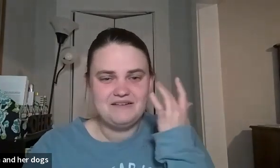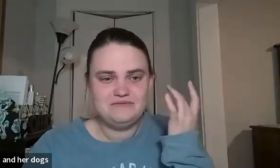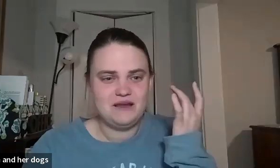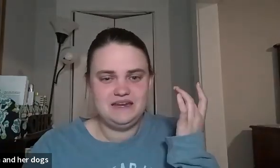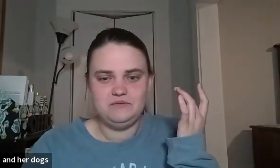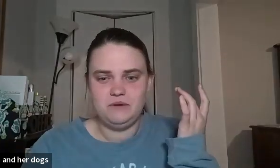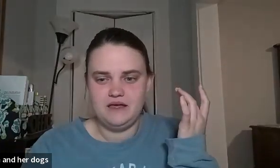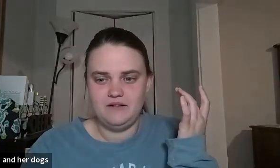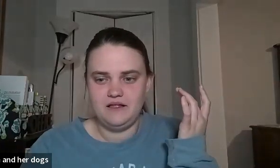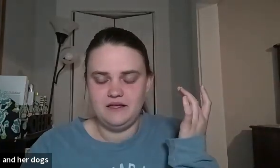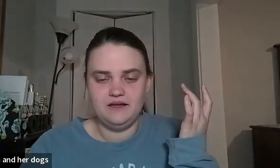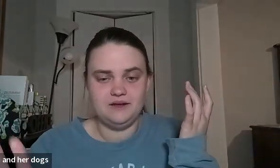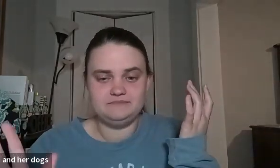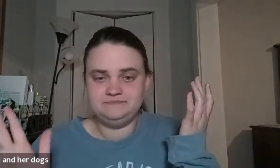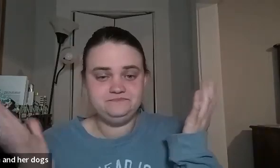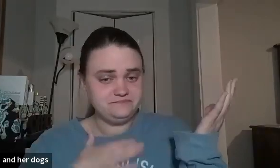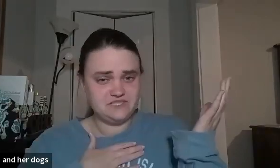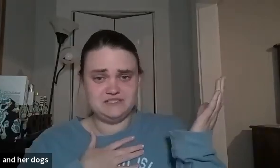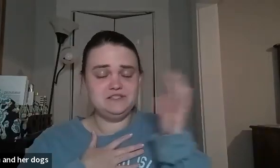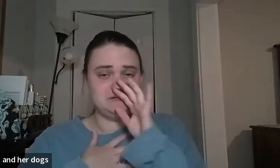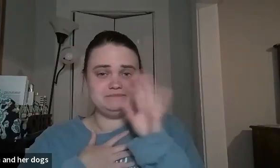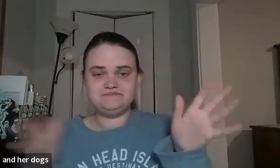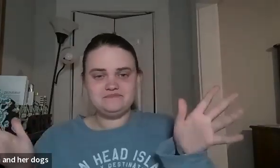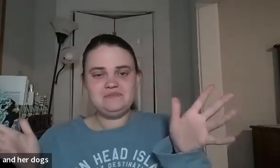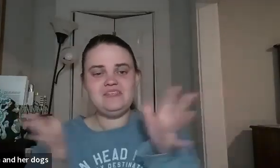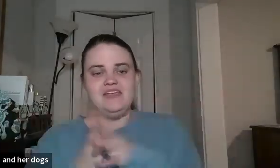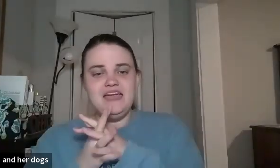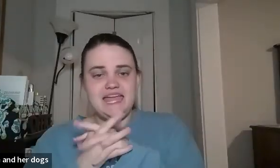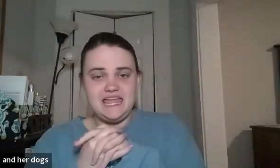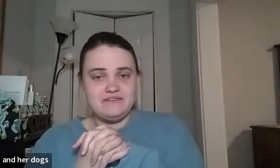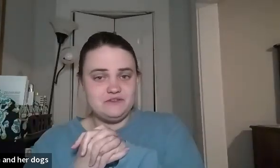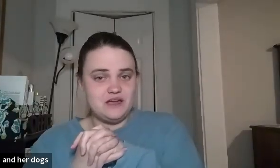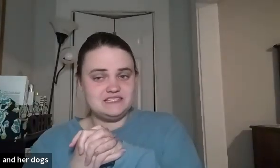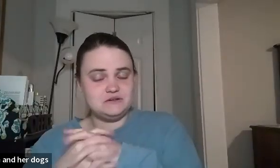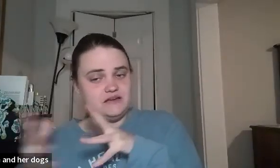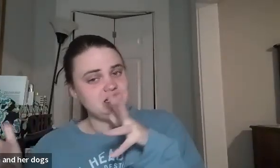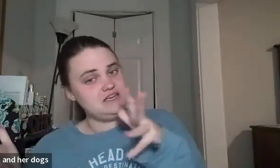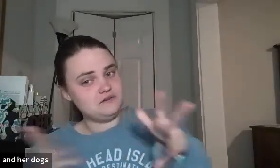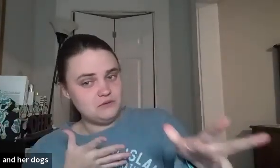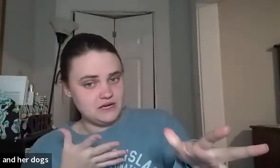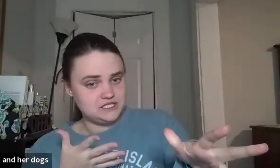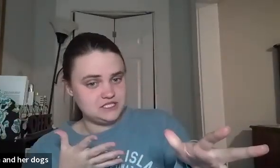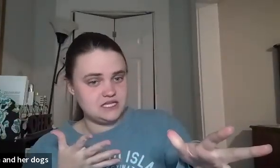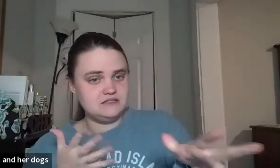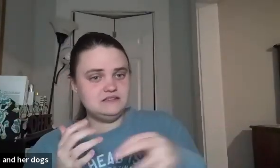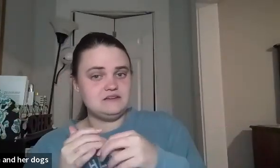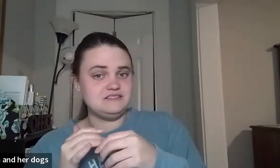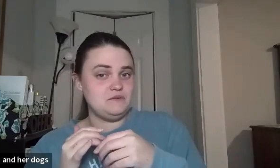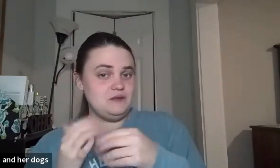All righty. Well, excuse me. If you guys don't have any other questions, I'll say we